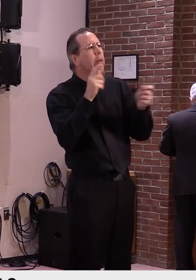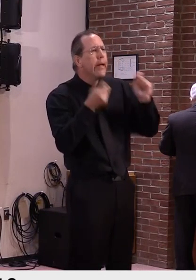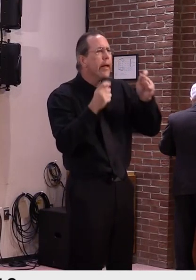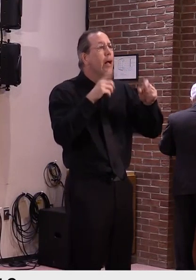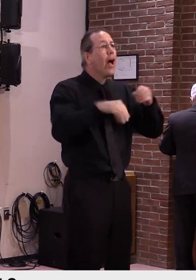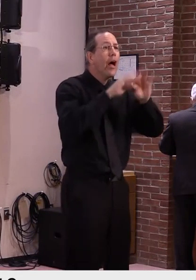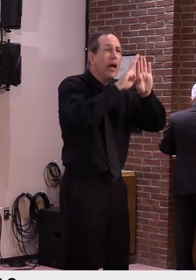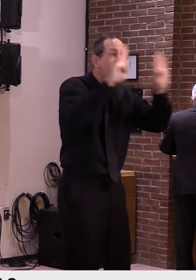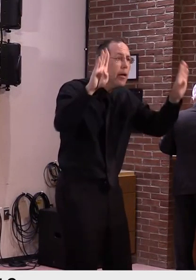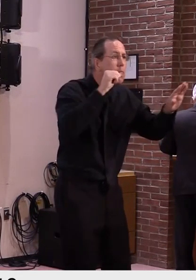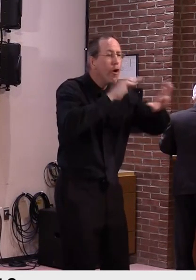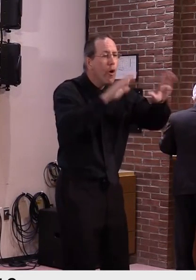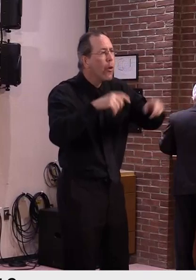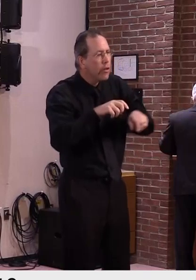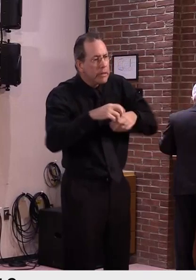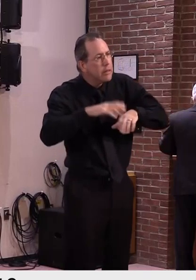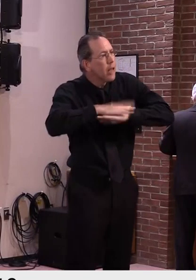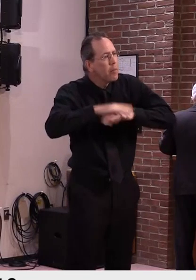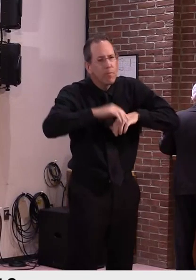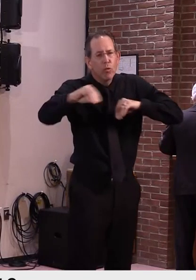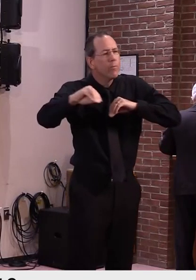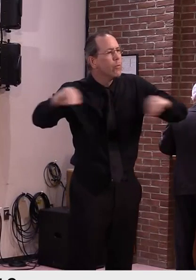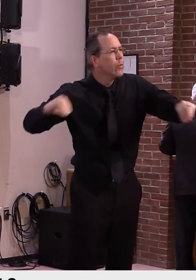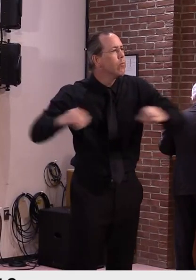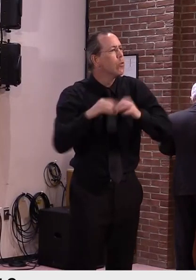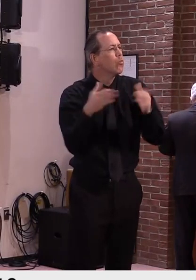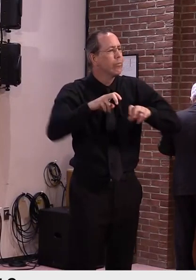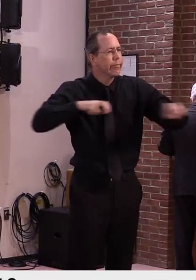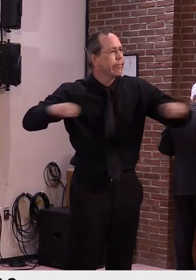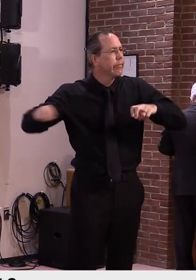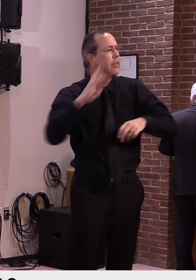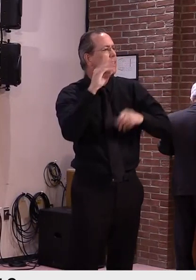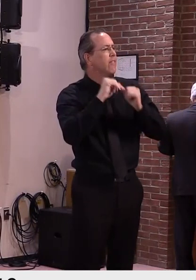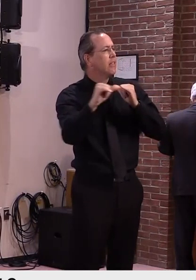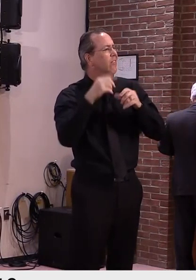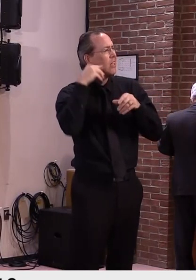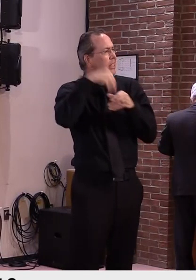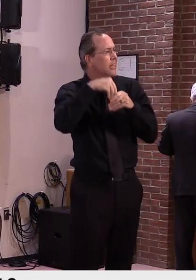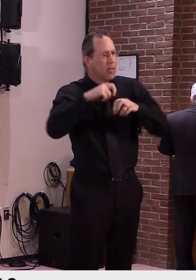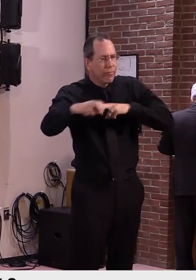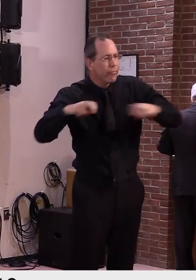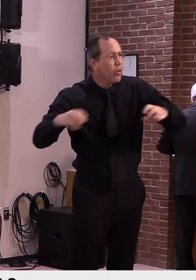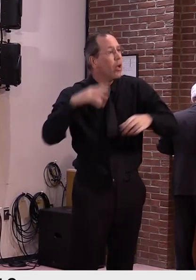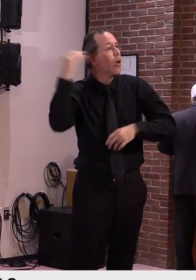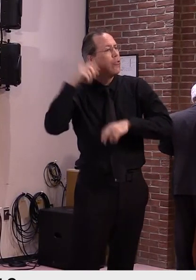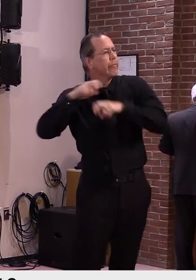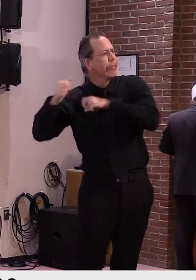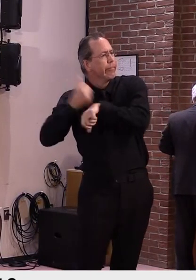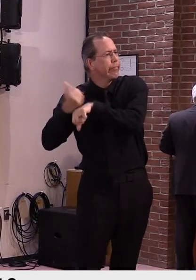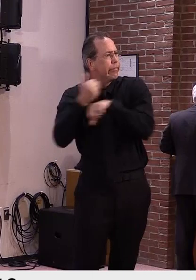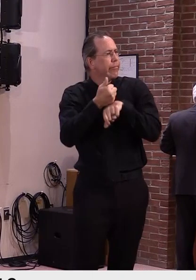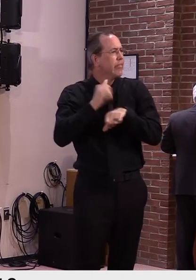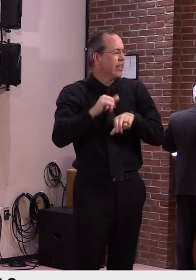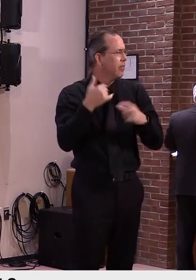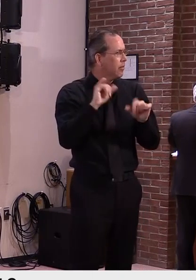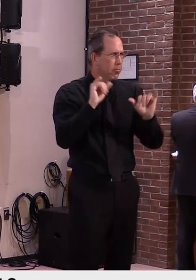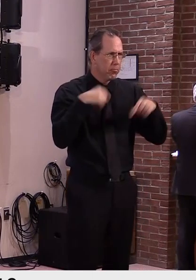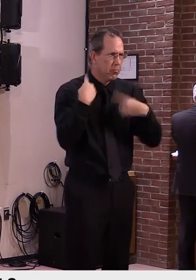will have to comply with the 50% capacity and all other safety measures within the guidance as well.